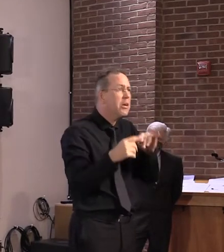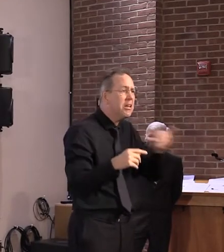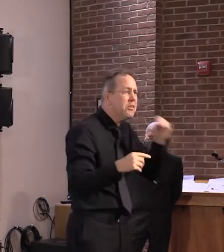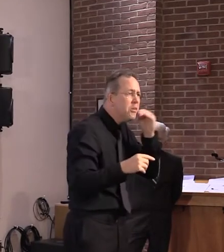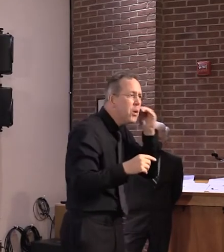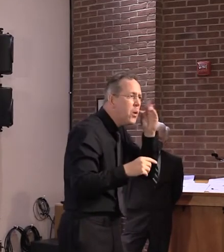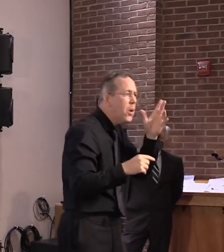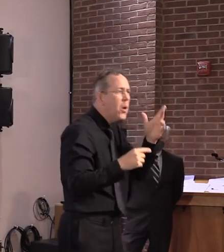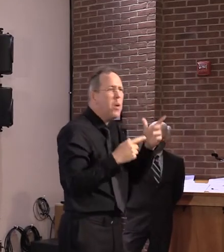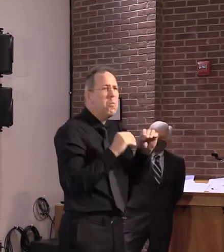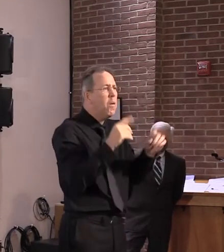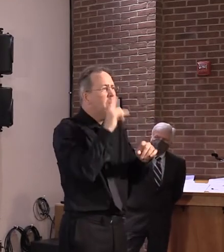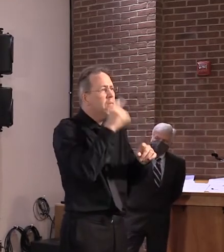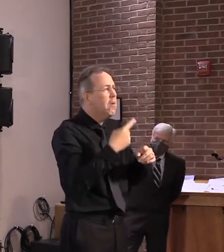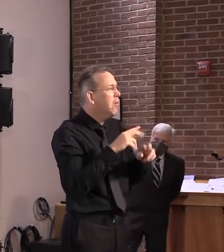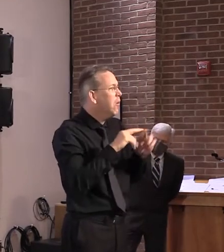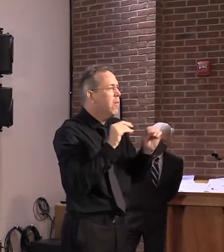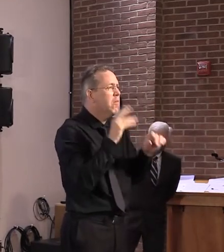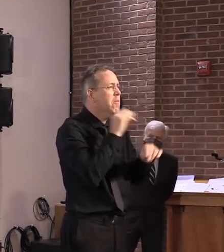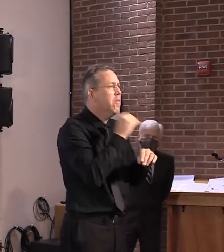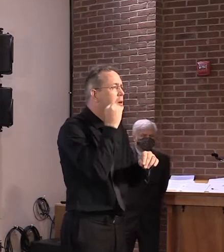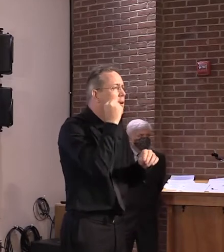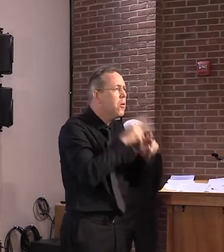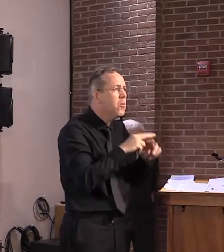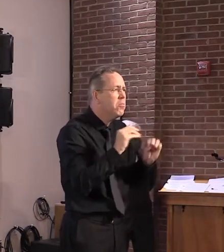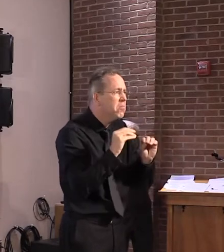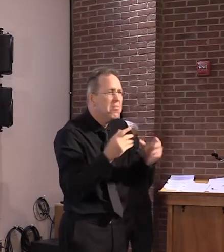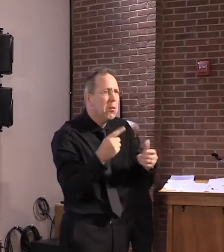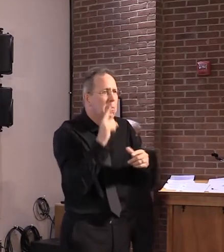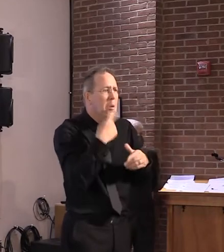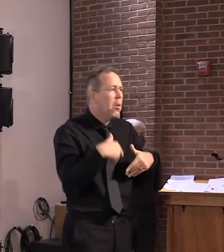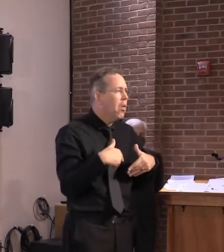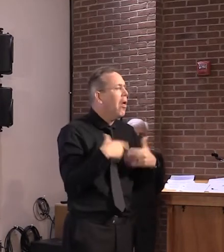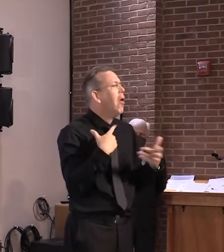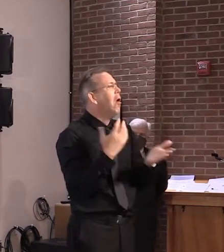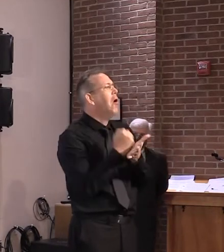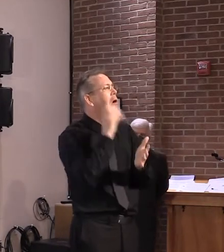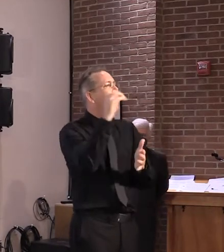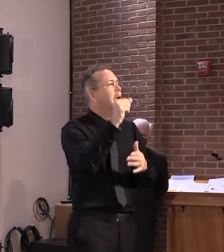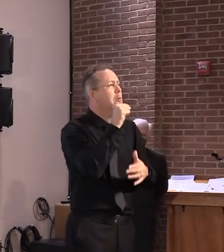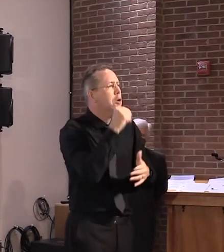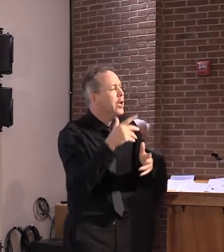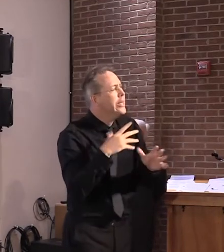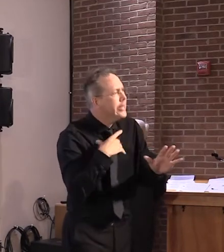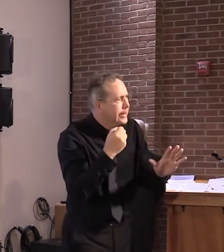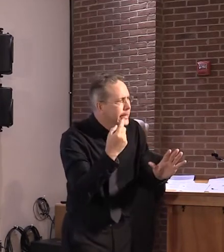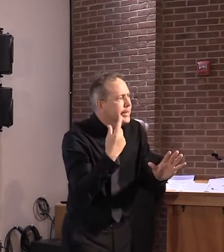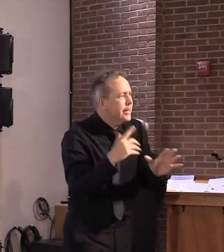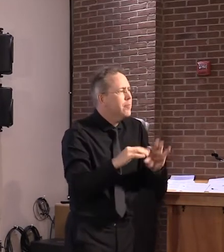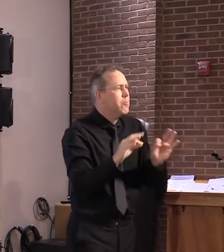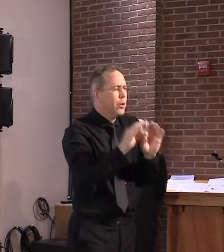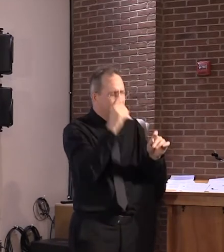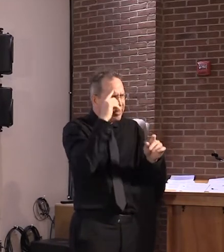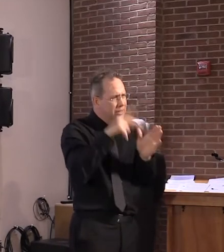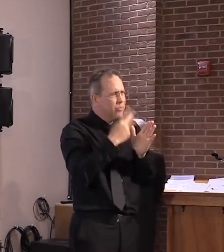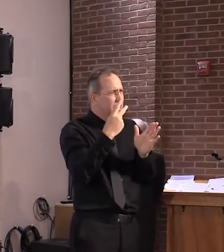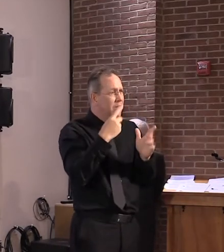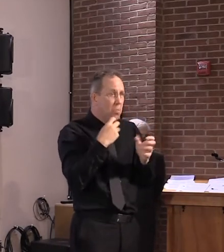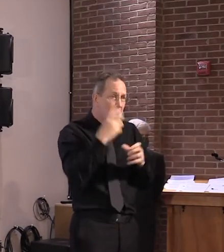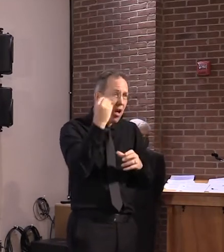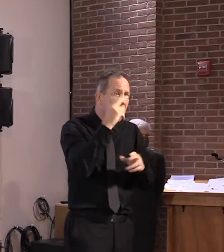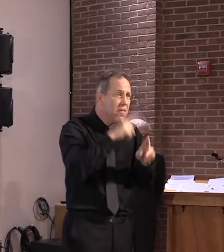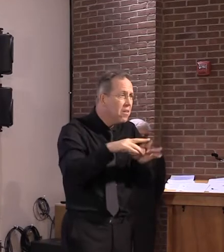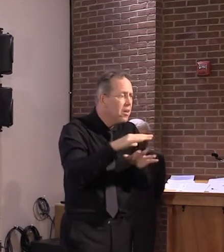you've got to have that sense of a little bit of conscientiousness about how you go about your life now in a different way than we did